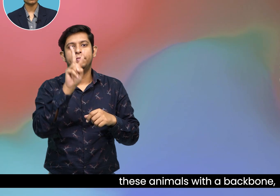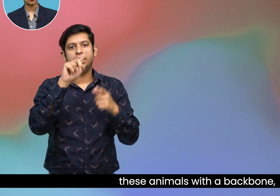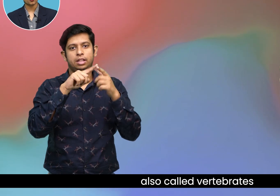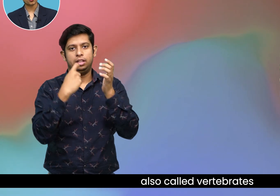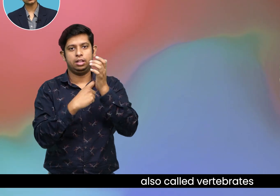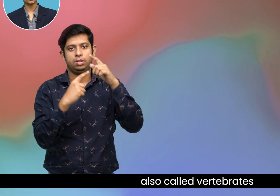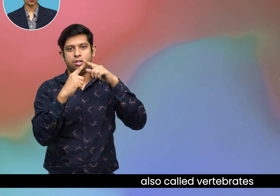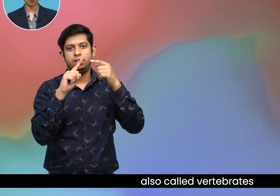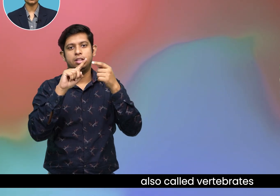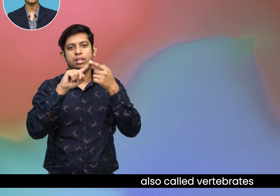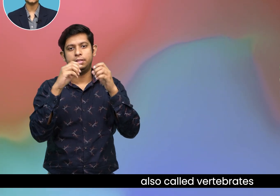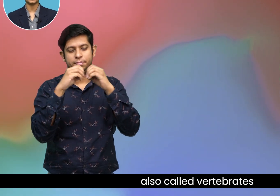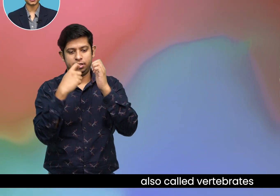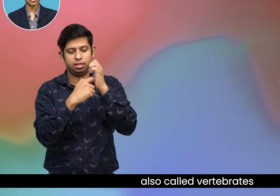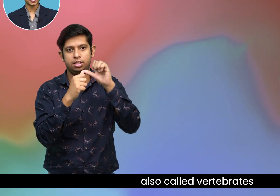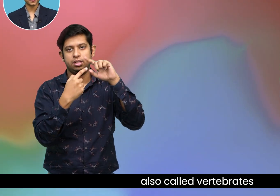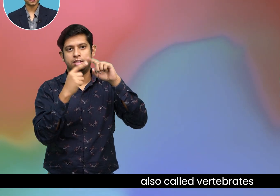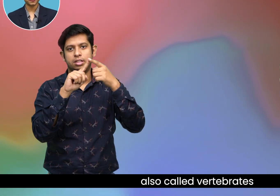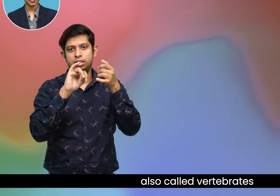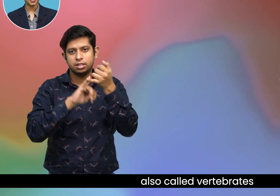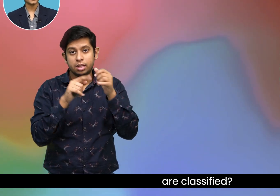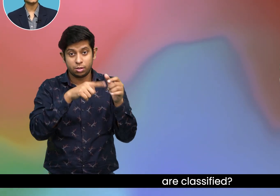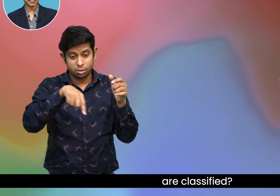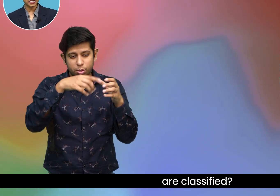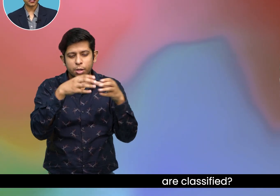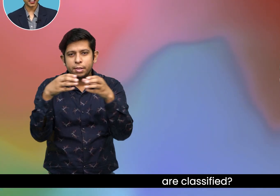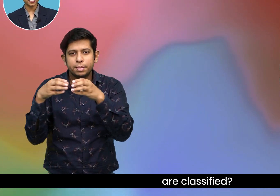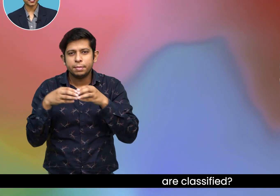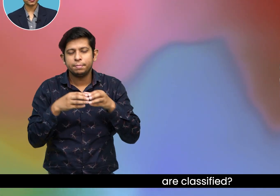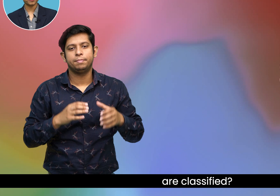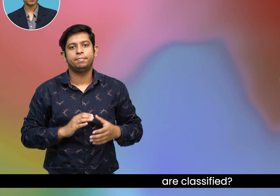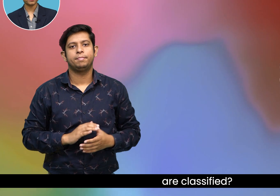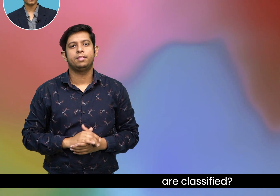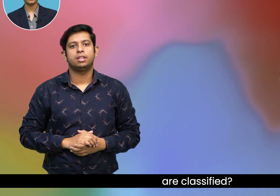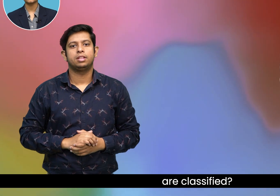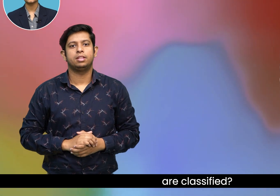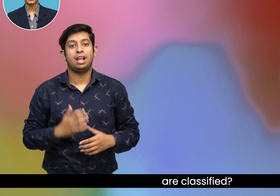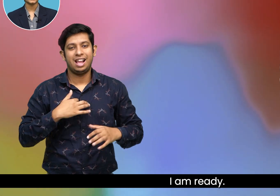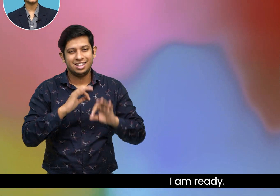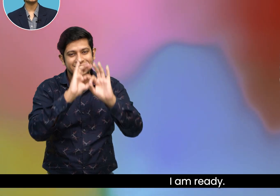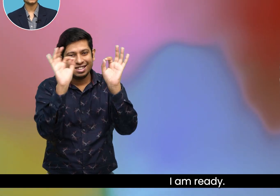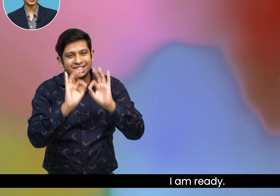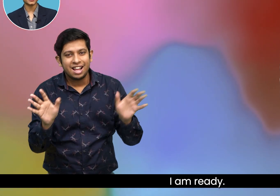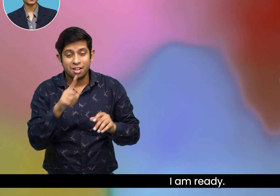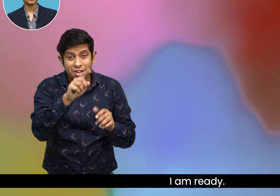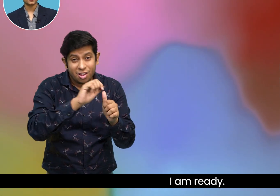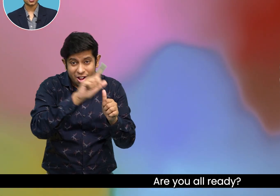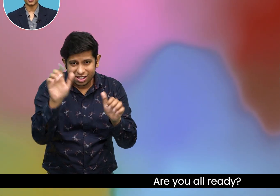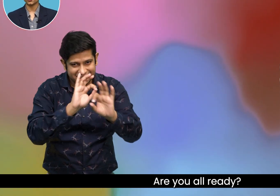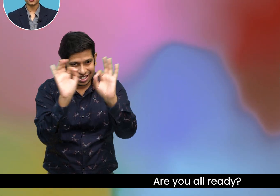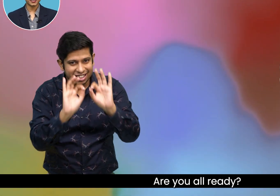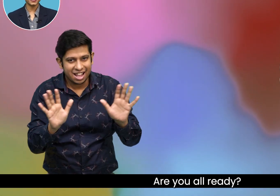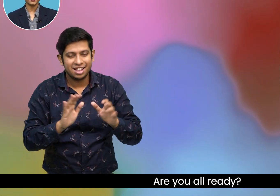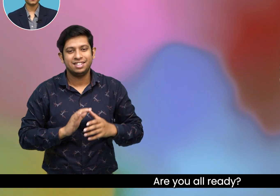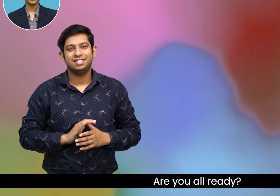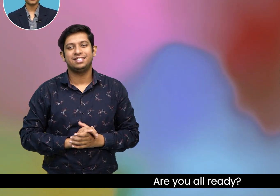backbone, also called vertebrates, are classified? I am ready. Are